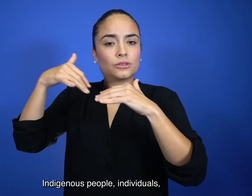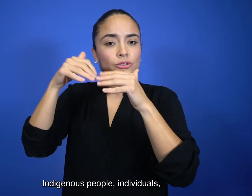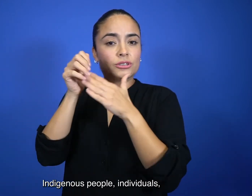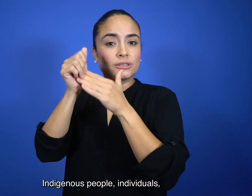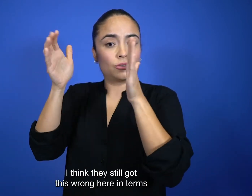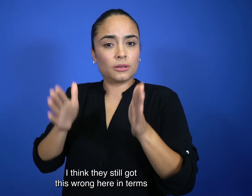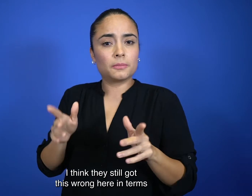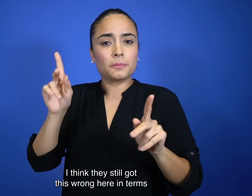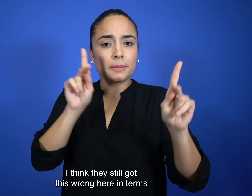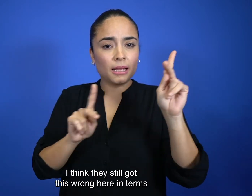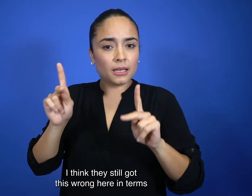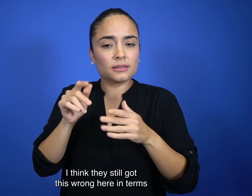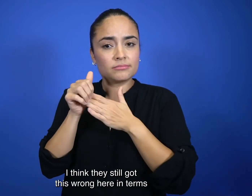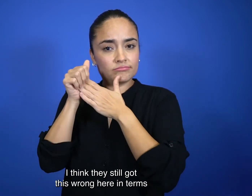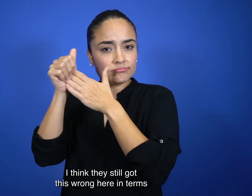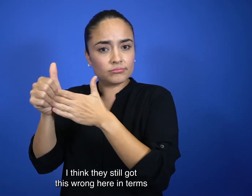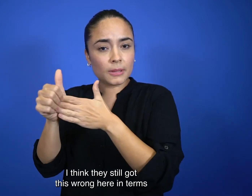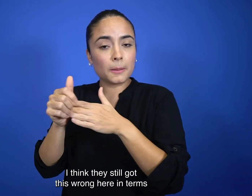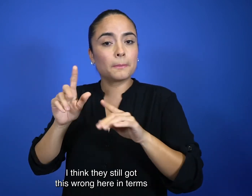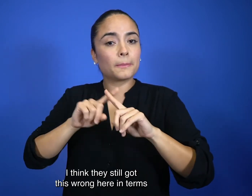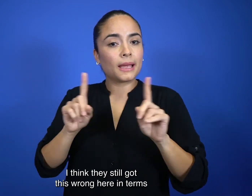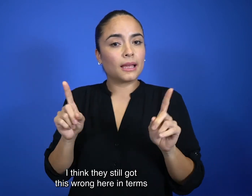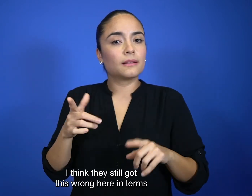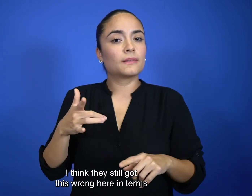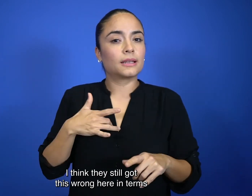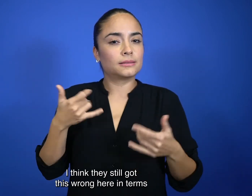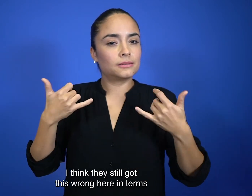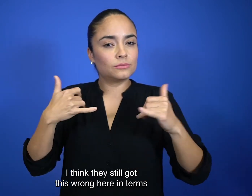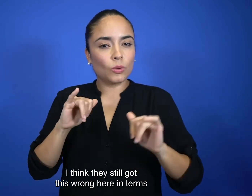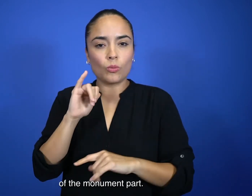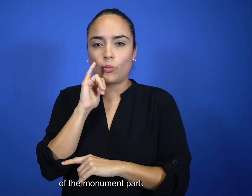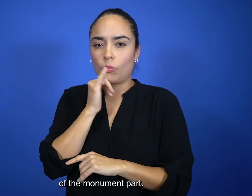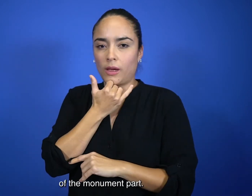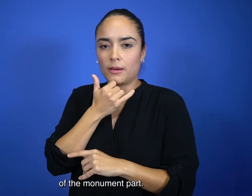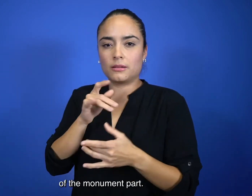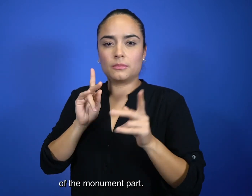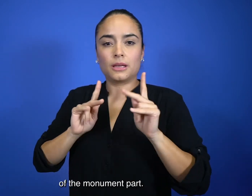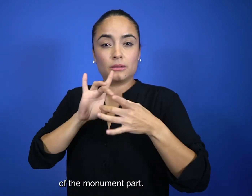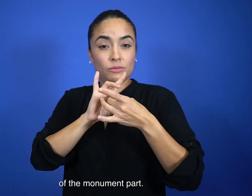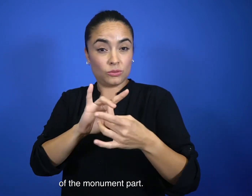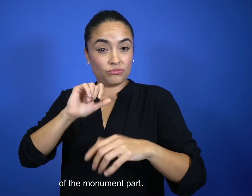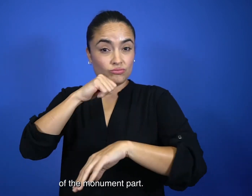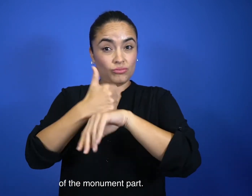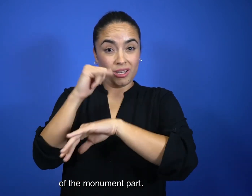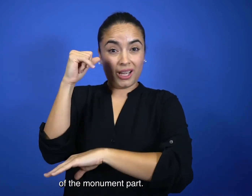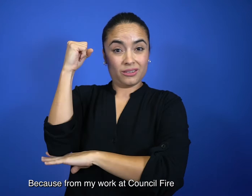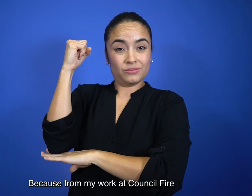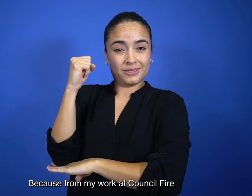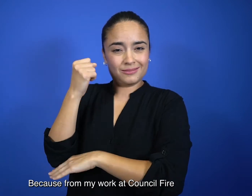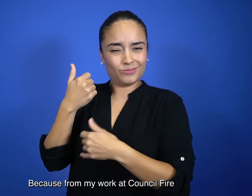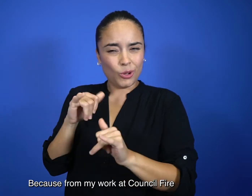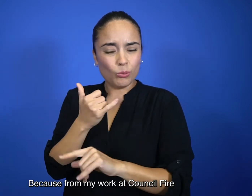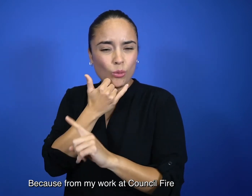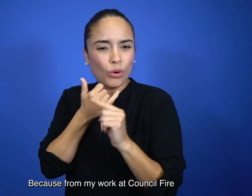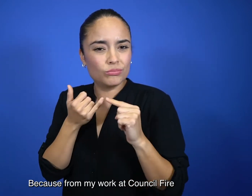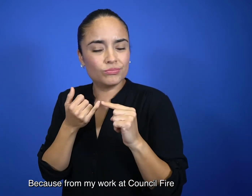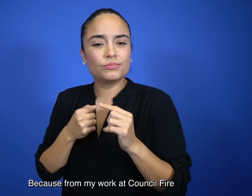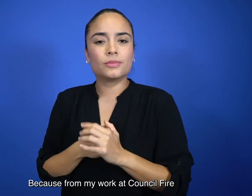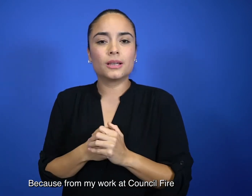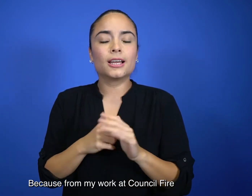individuals, I think they still got this wrong here in terms of the monument part, because from my work at Council